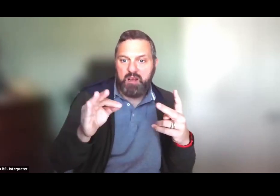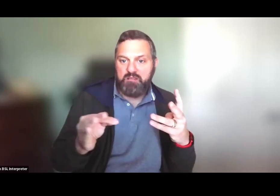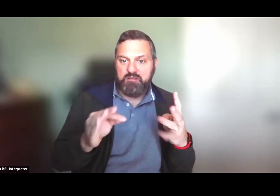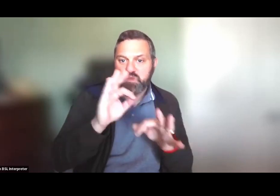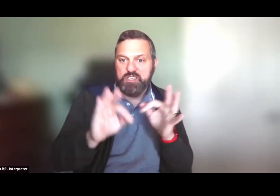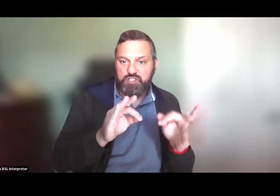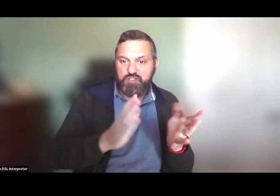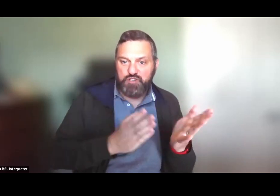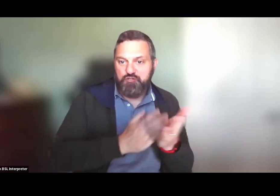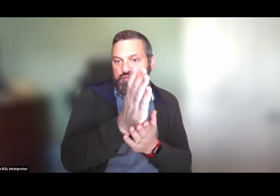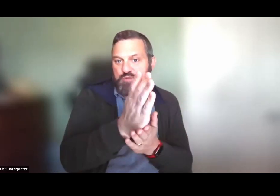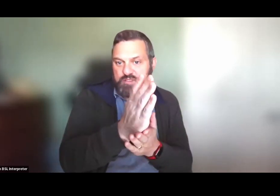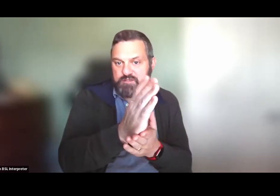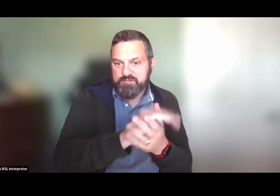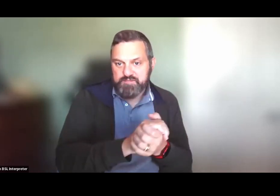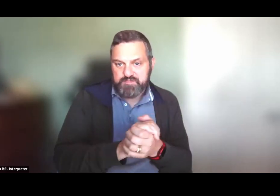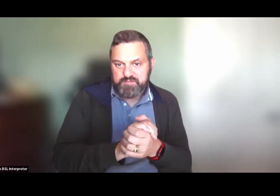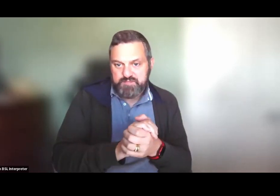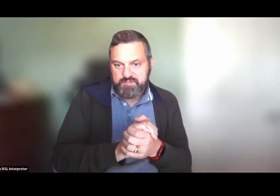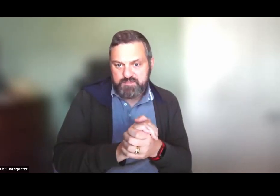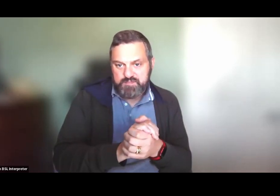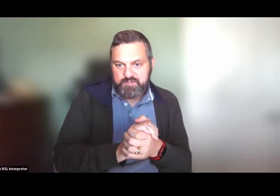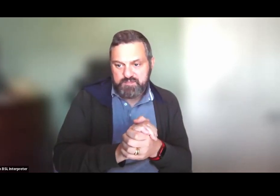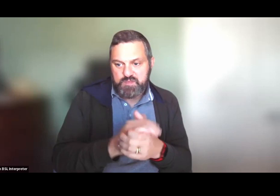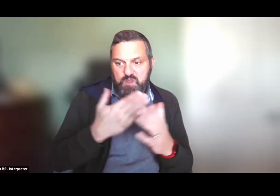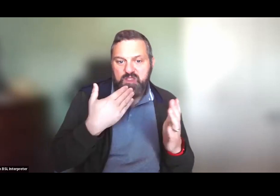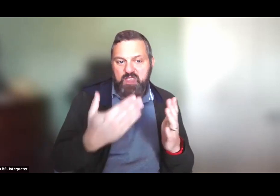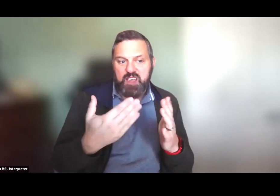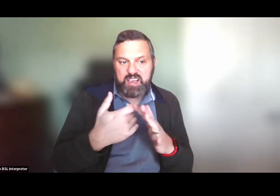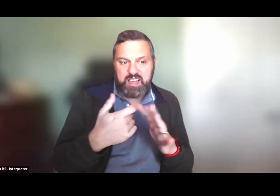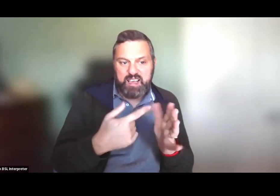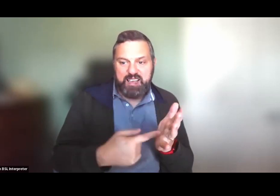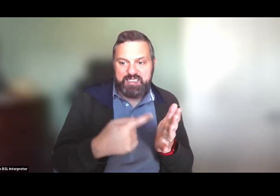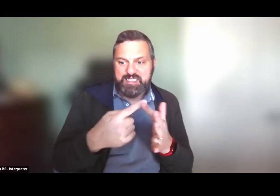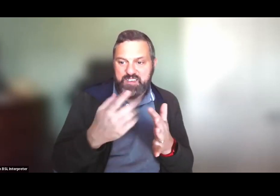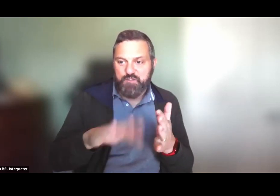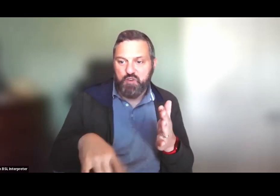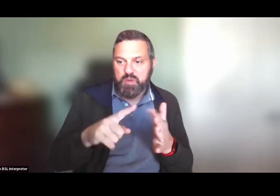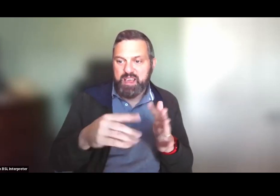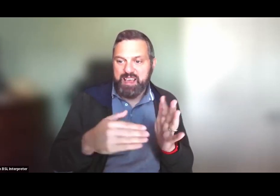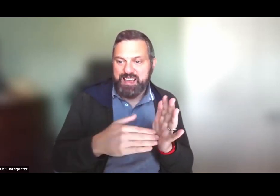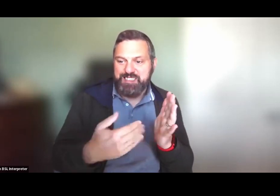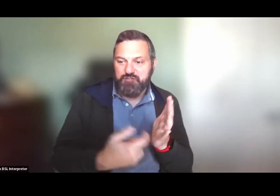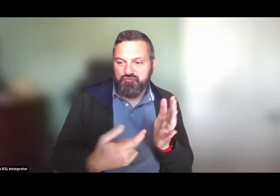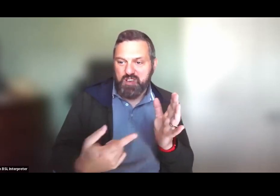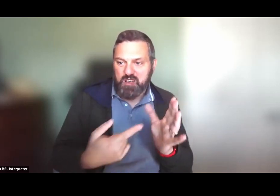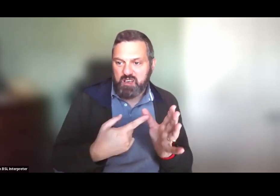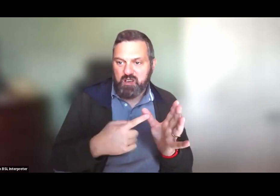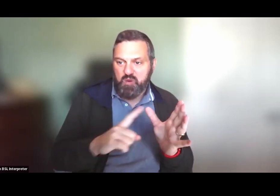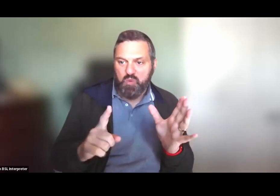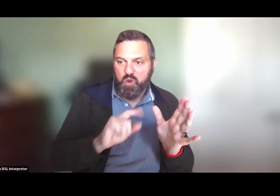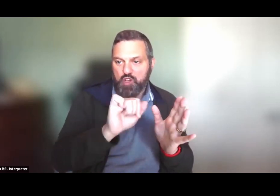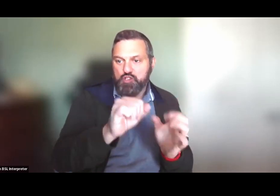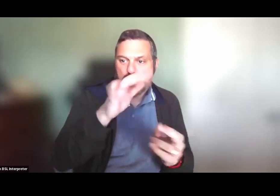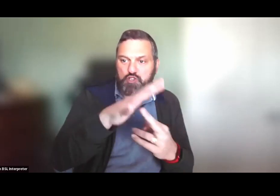and let's make a conversation. So thanks, Kate from Ezra Tat. In your perspective, what are the main